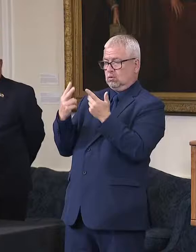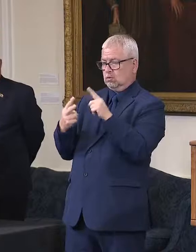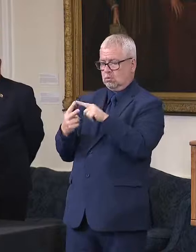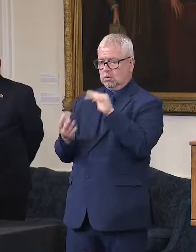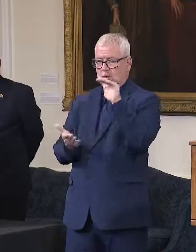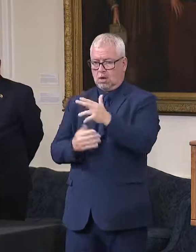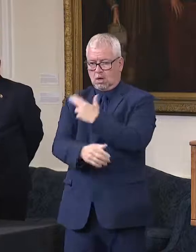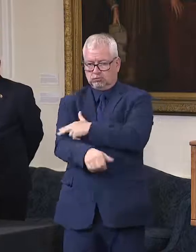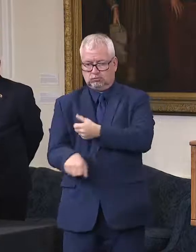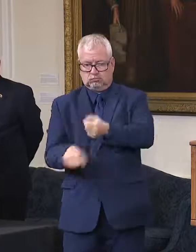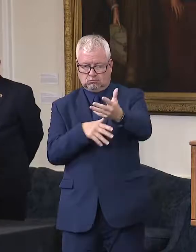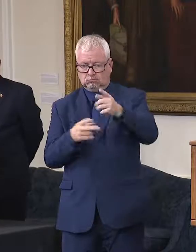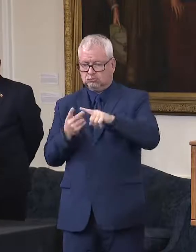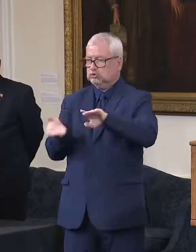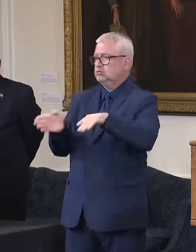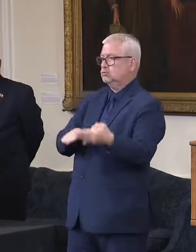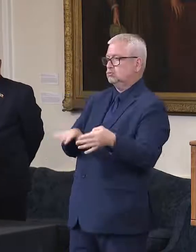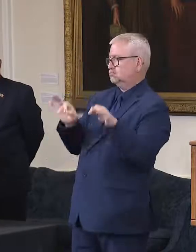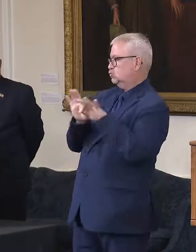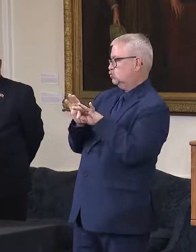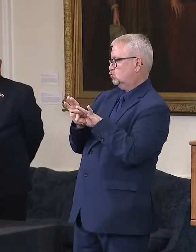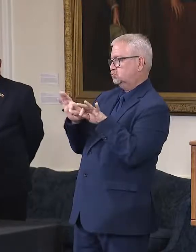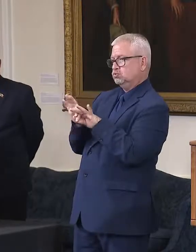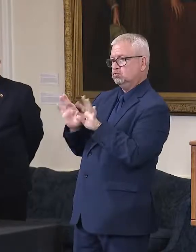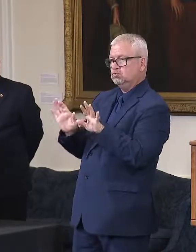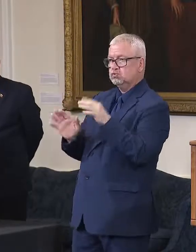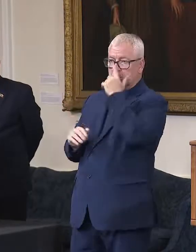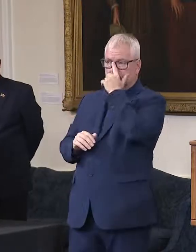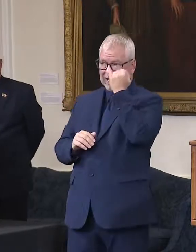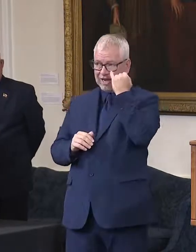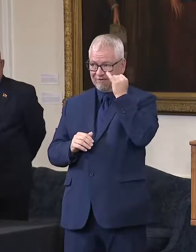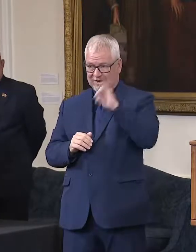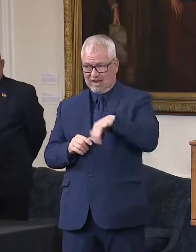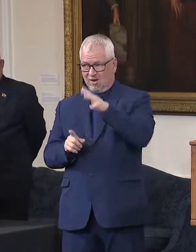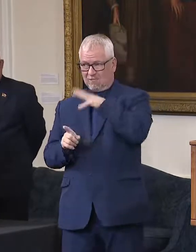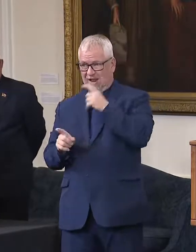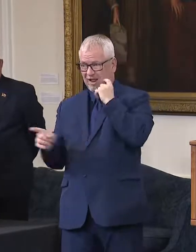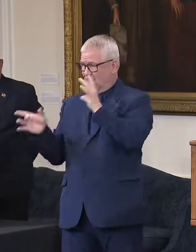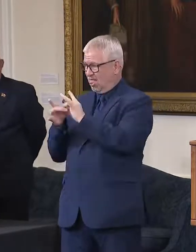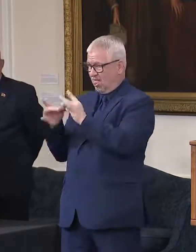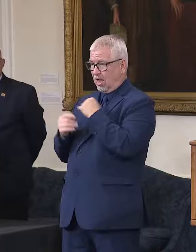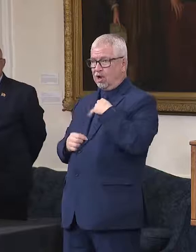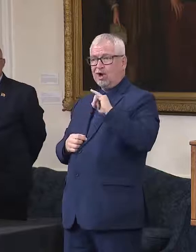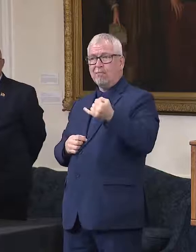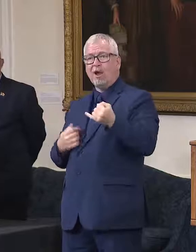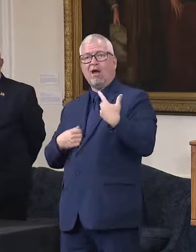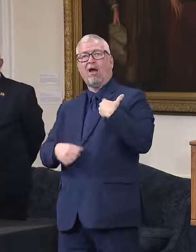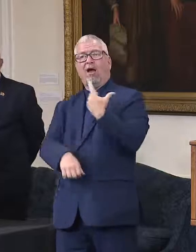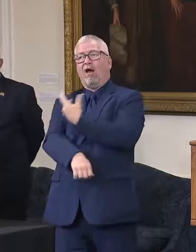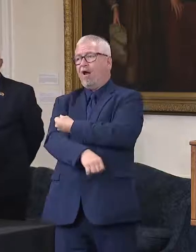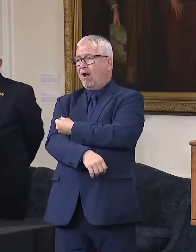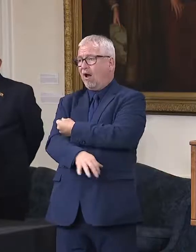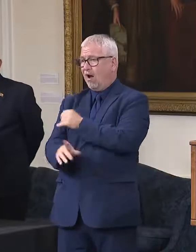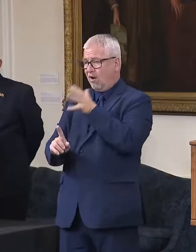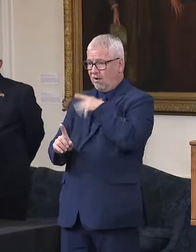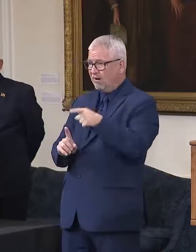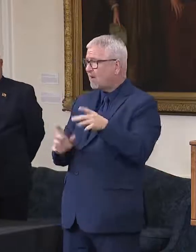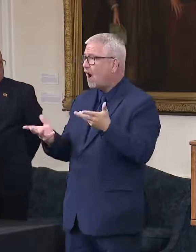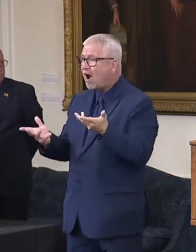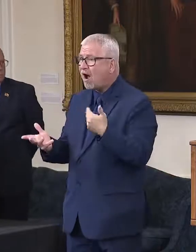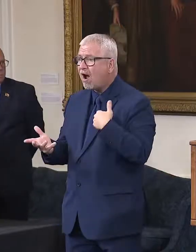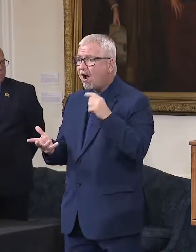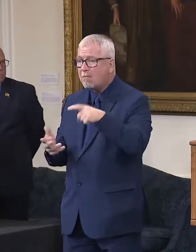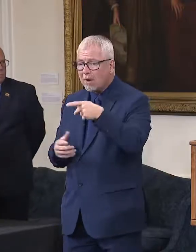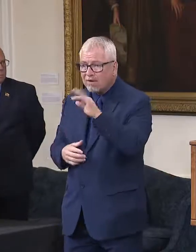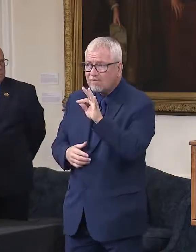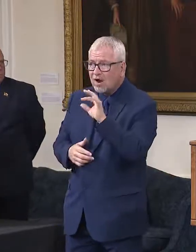complications from COVID infection. And so if she can find a Pfizer or Moderna dose in her vicinity, we would advise